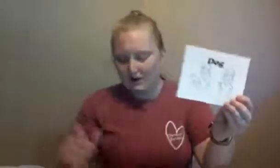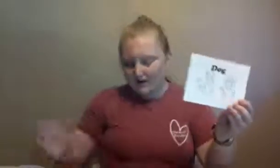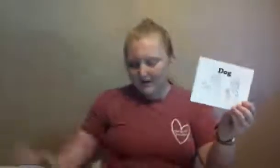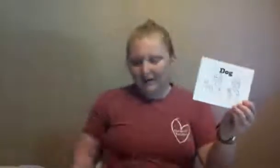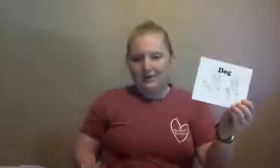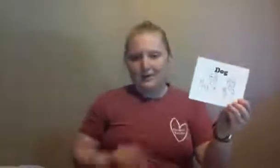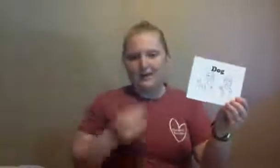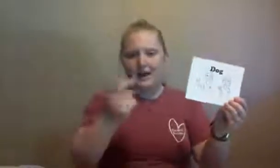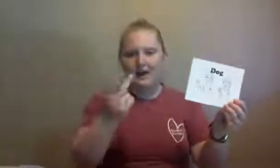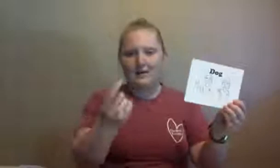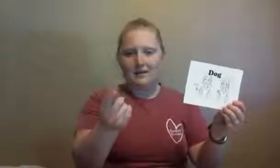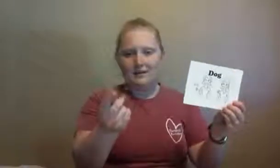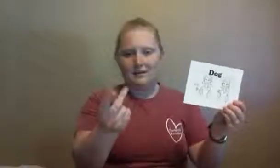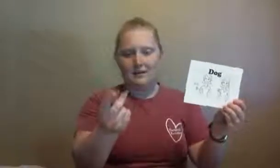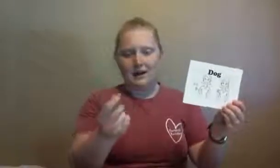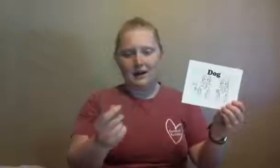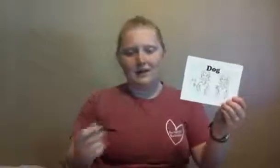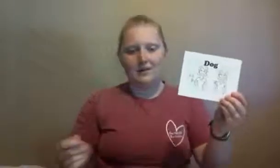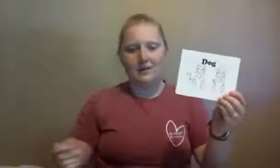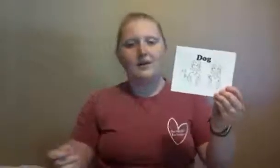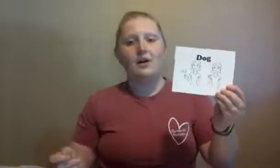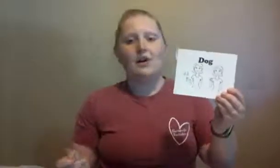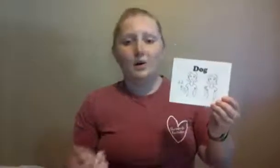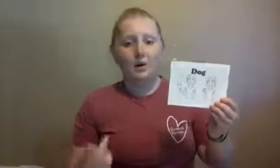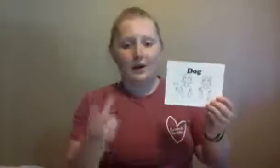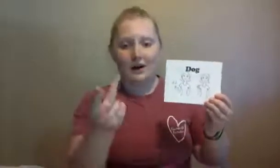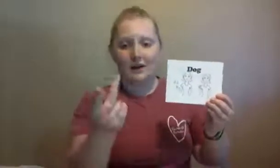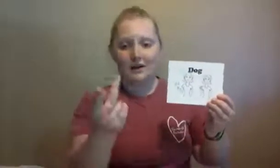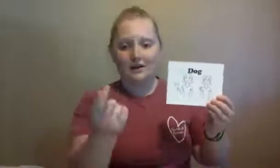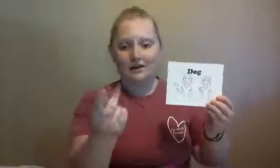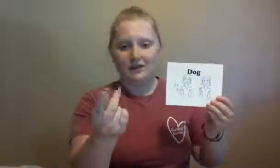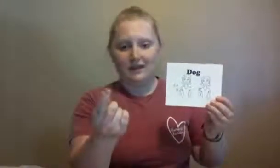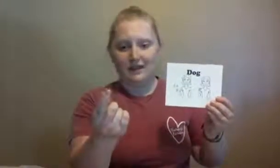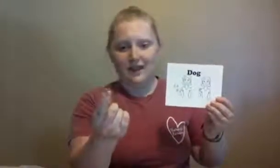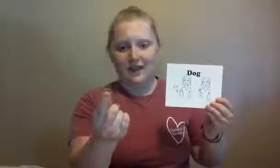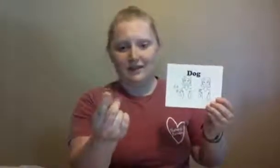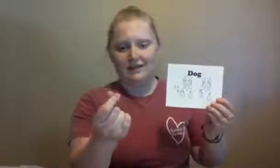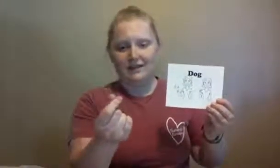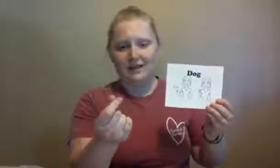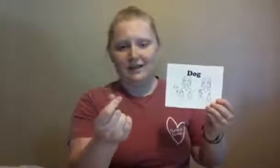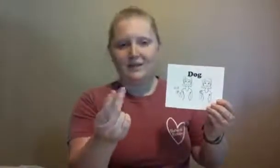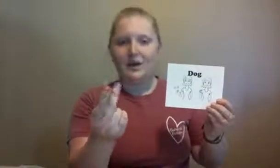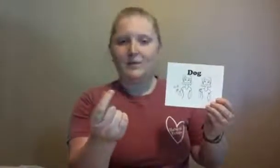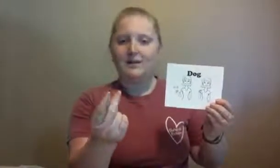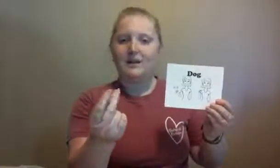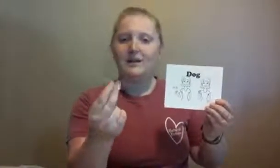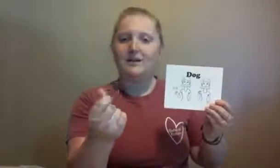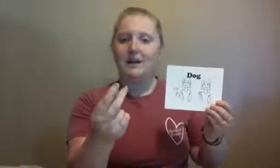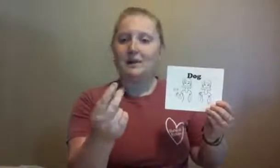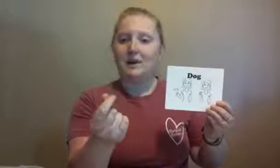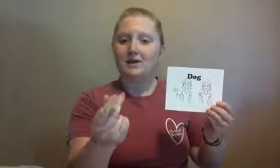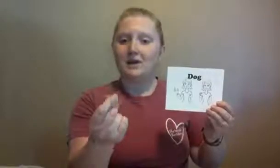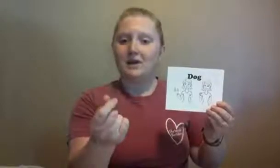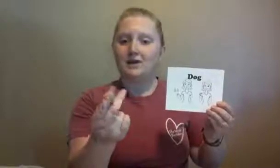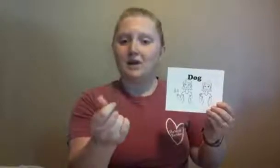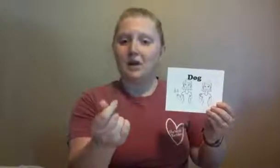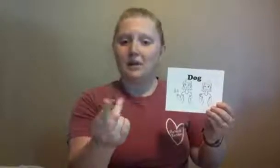is slap your leg, bring it up, or just like that. It's almost like you're snapping your fingers to call